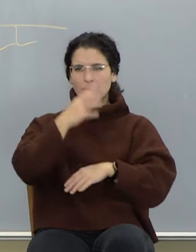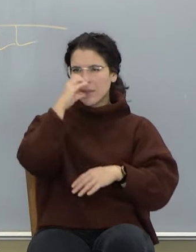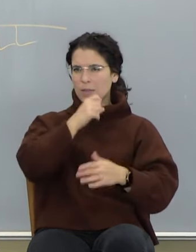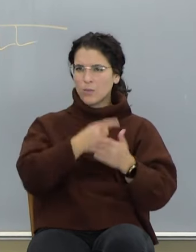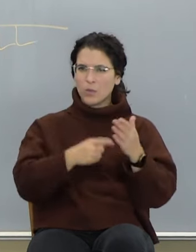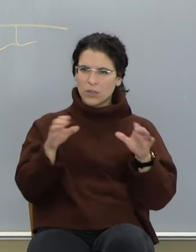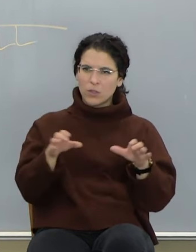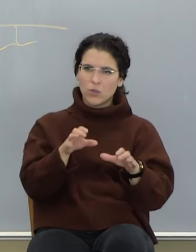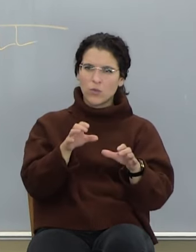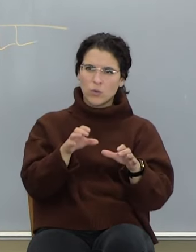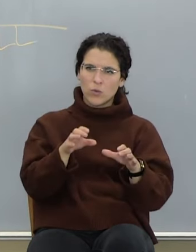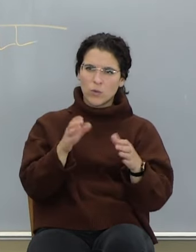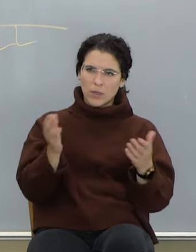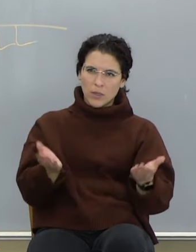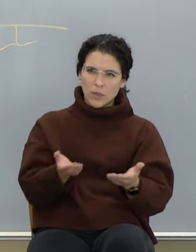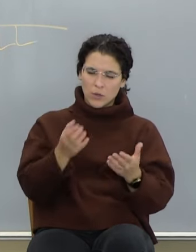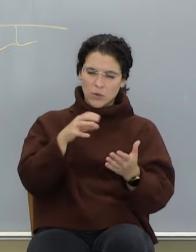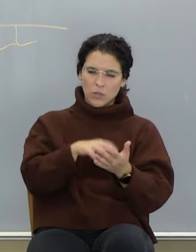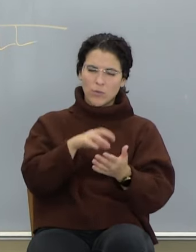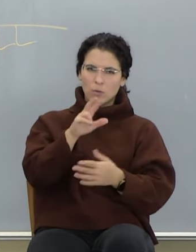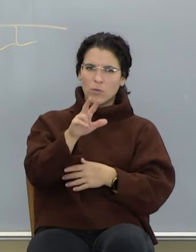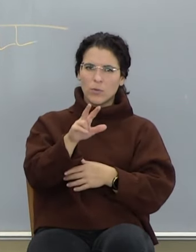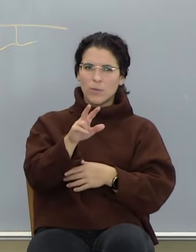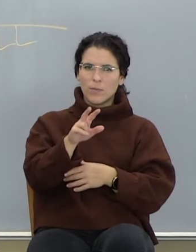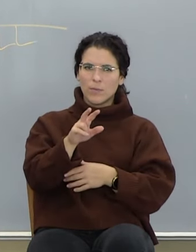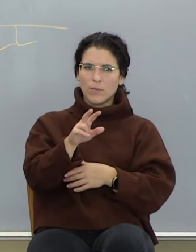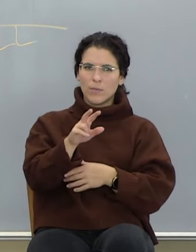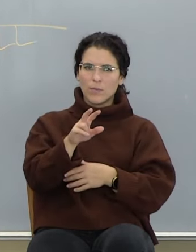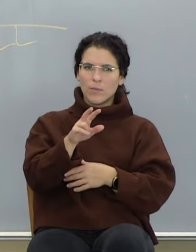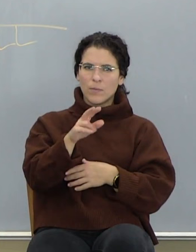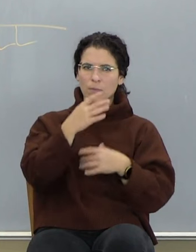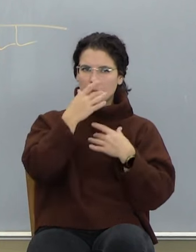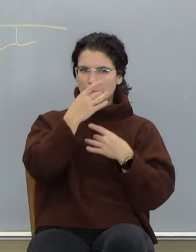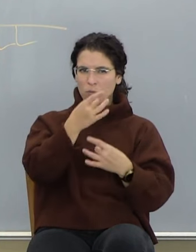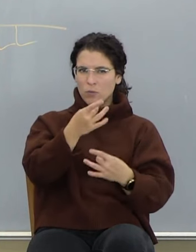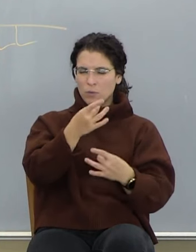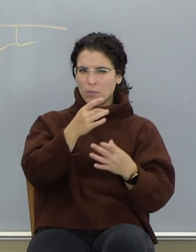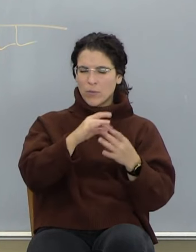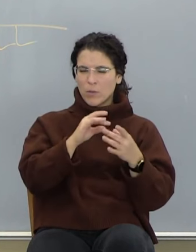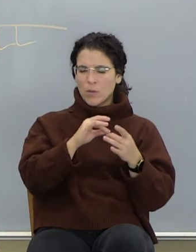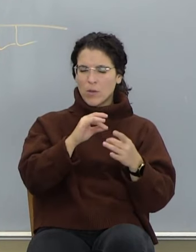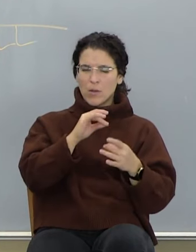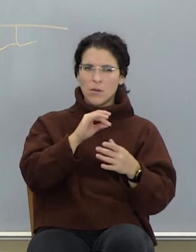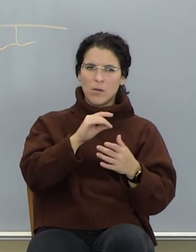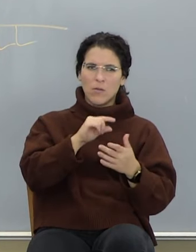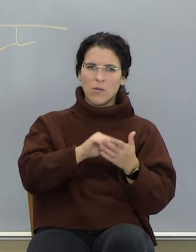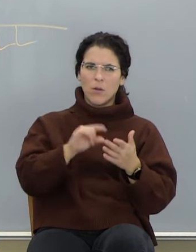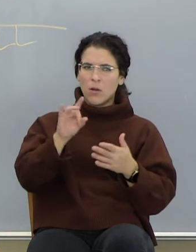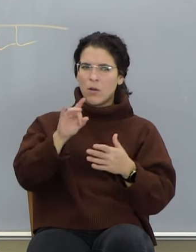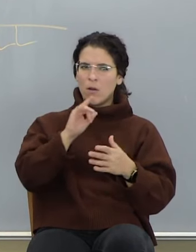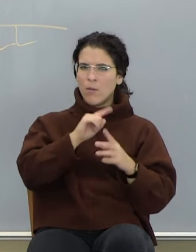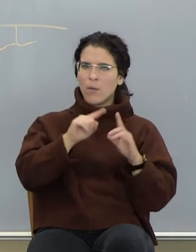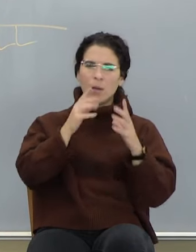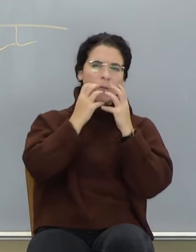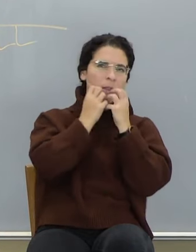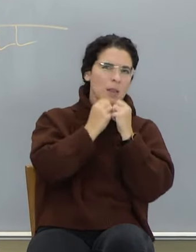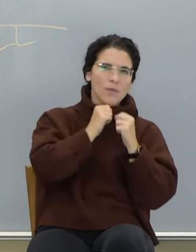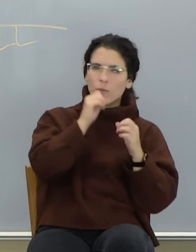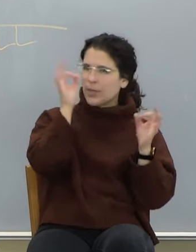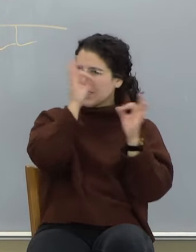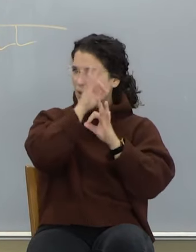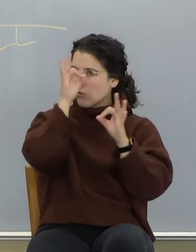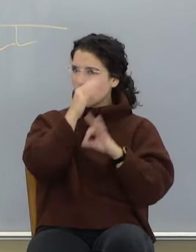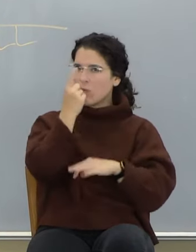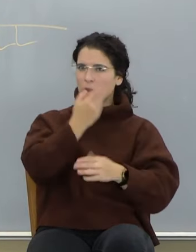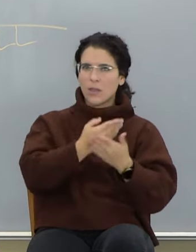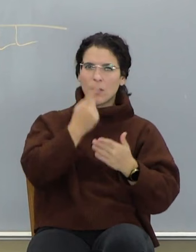going to do here in chapter 3. Interesting, by the way, verse 8, but beloved, be not ignorant of this one thing, that one day